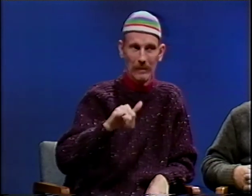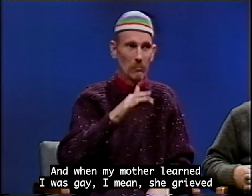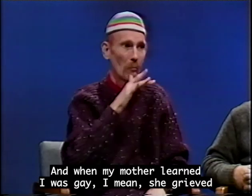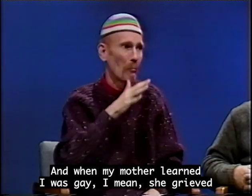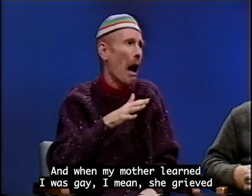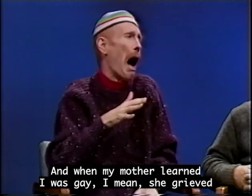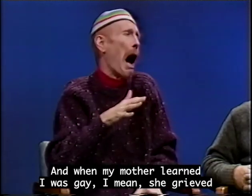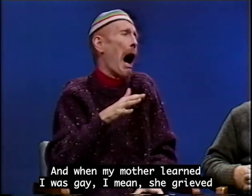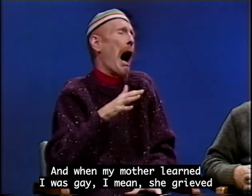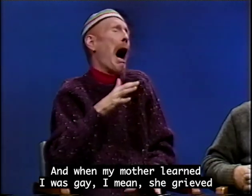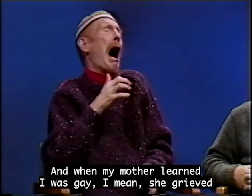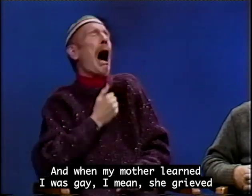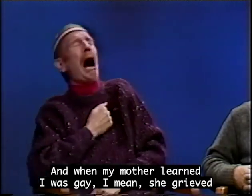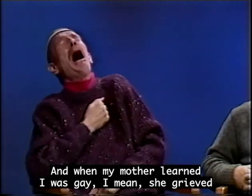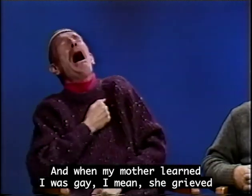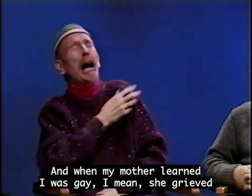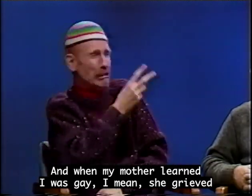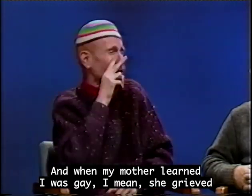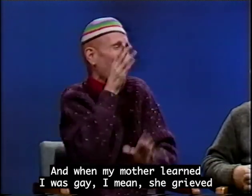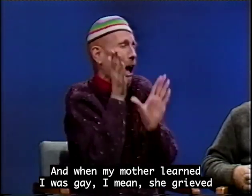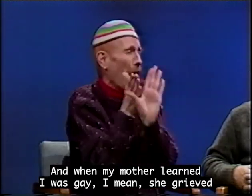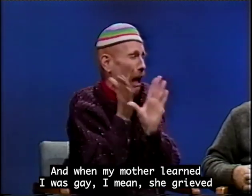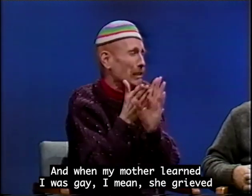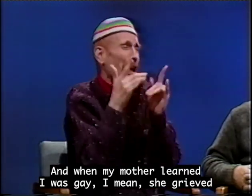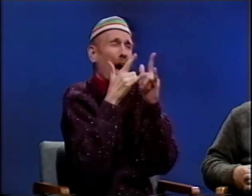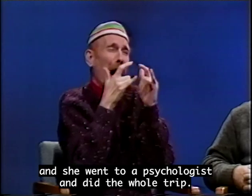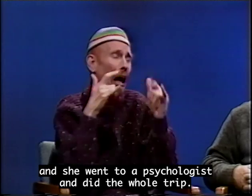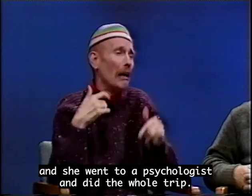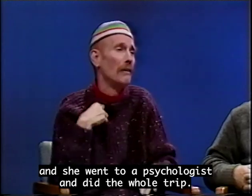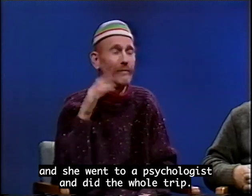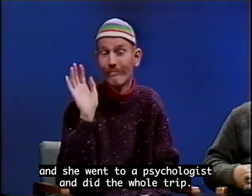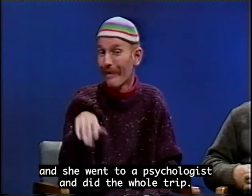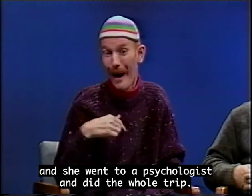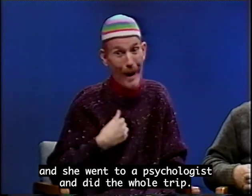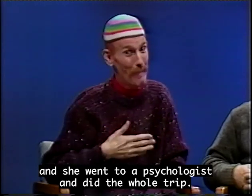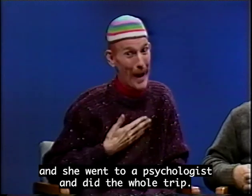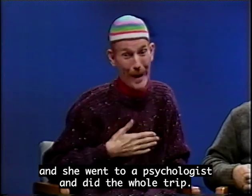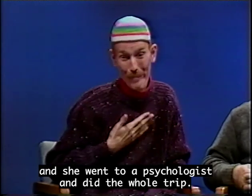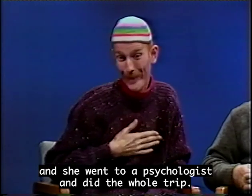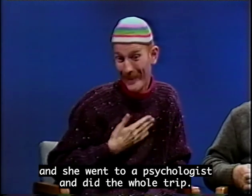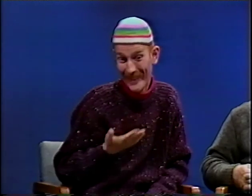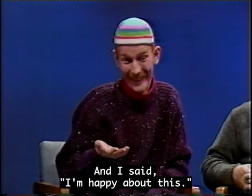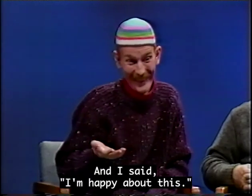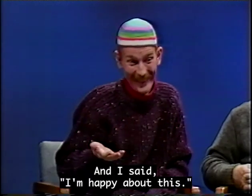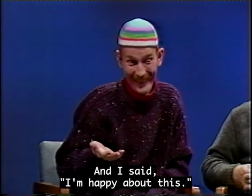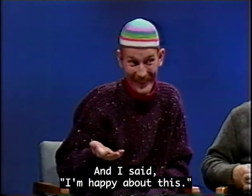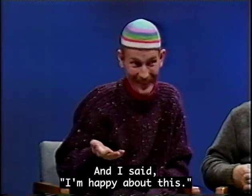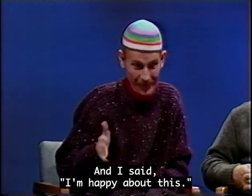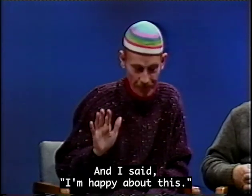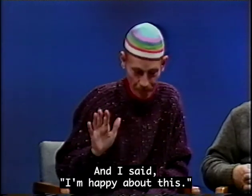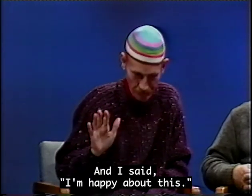And when my mother learned I was gay, I mean, she grieved and she went to a psychologist and did the whole trip. And I said, I'm happy about this.